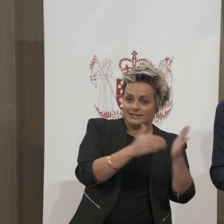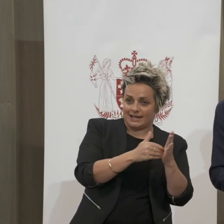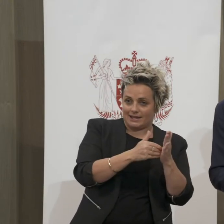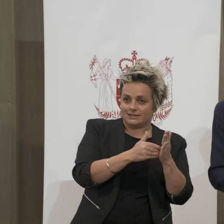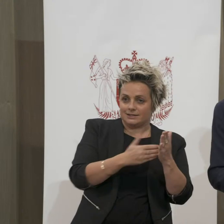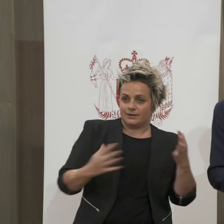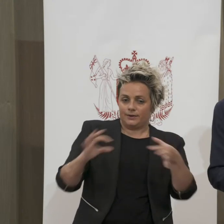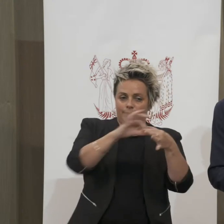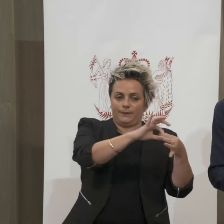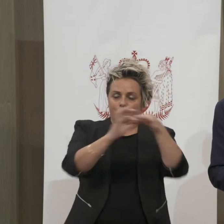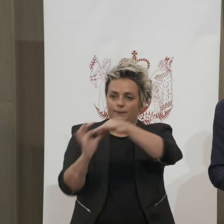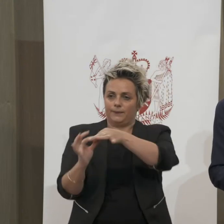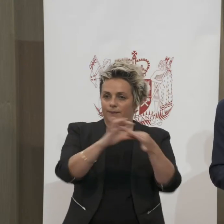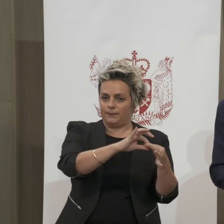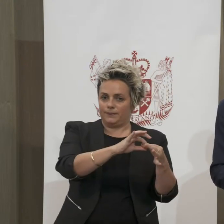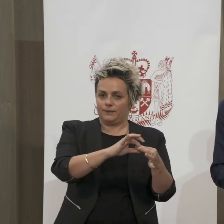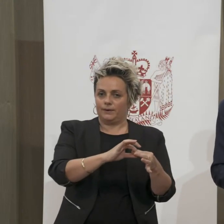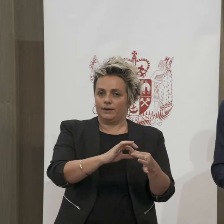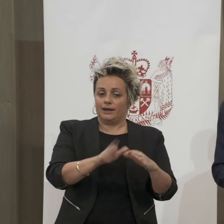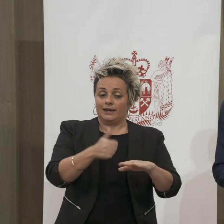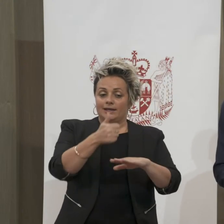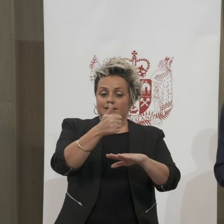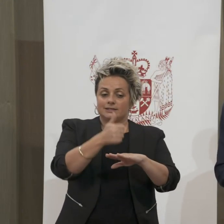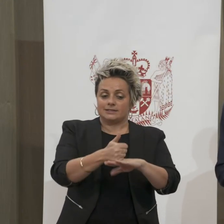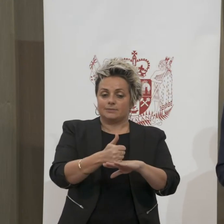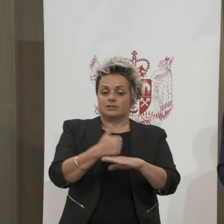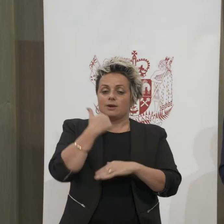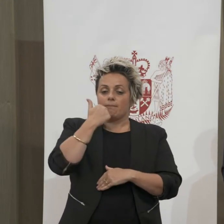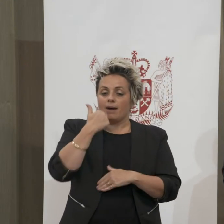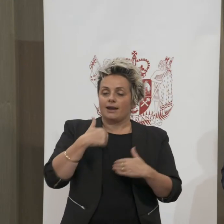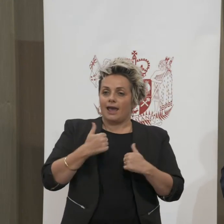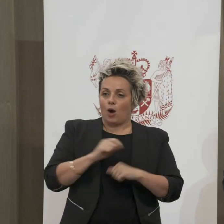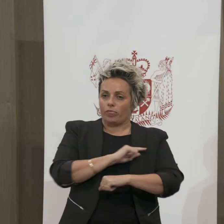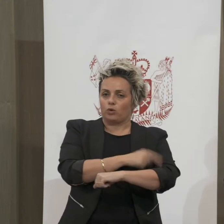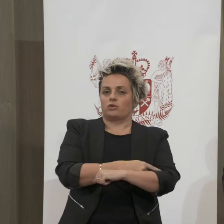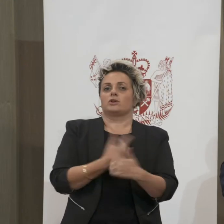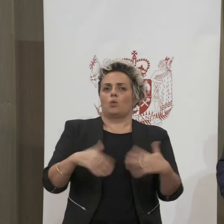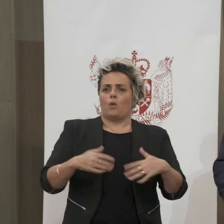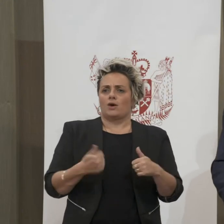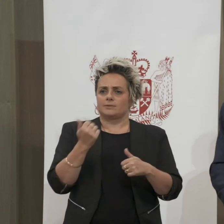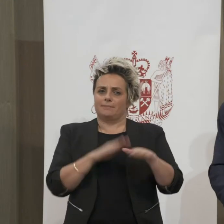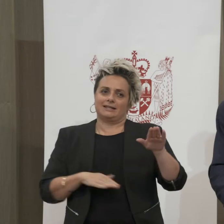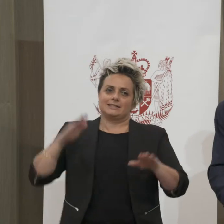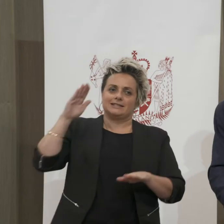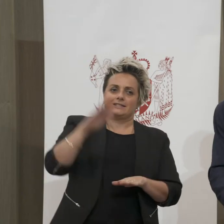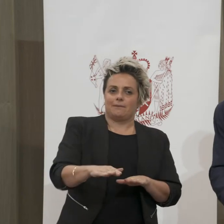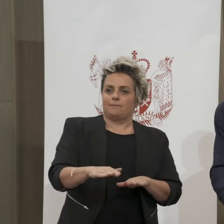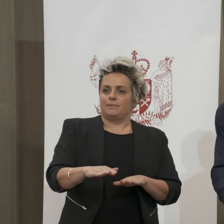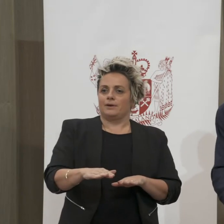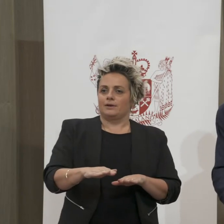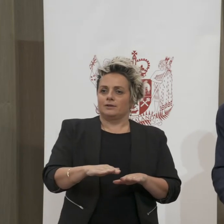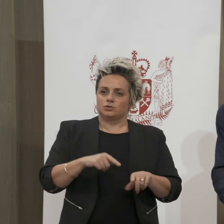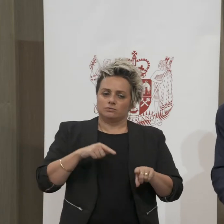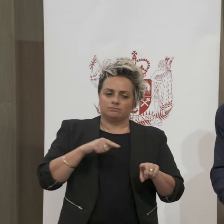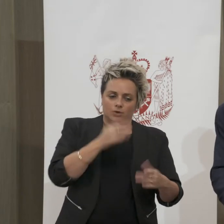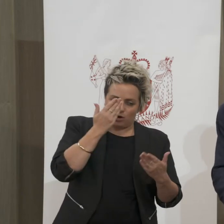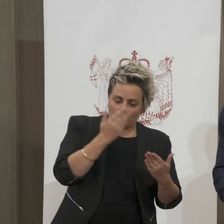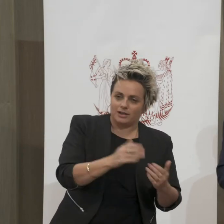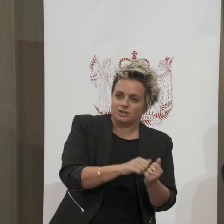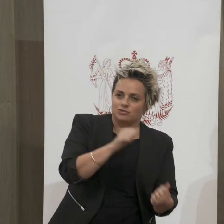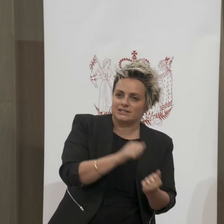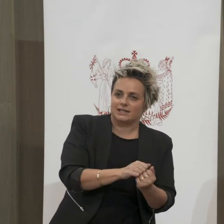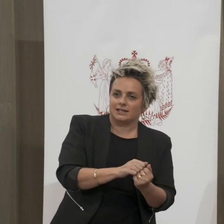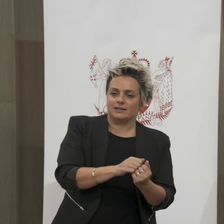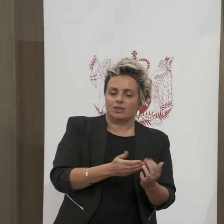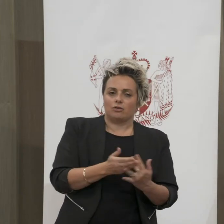system. The establishment of the Māori Health Authority is a real step towards tino rangatiratanga in health. And